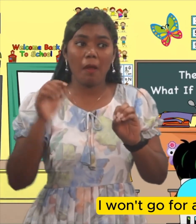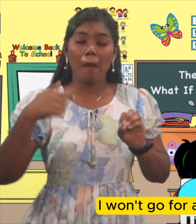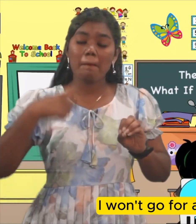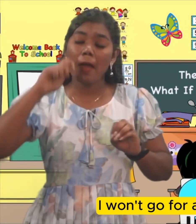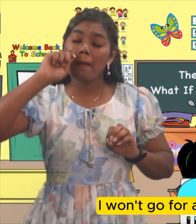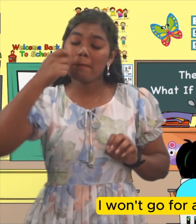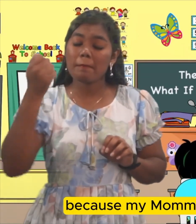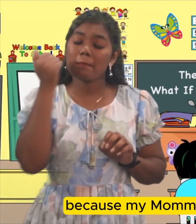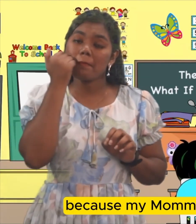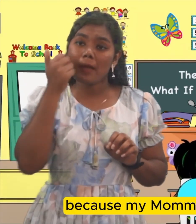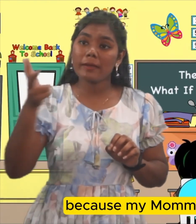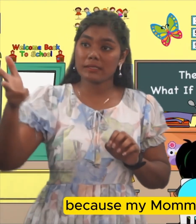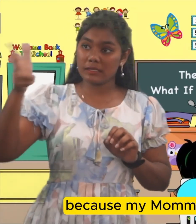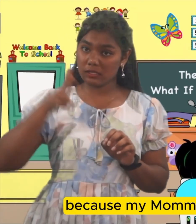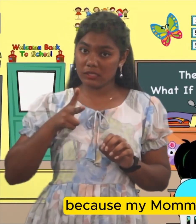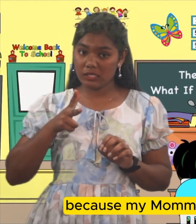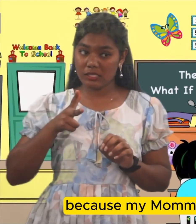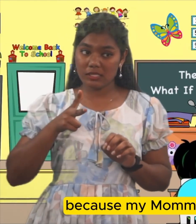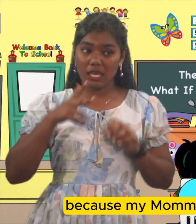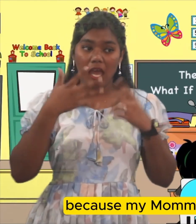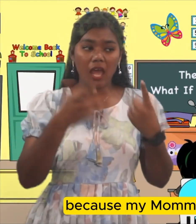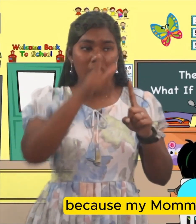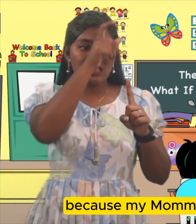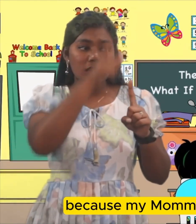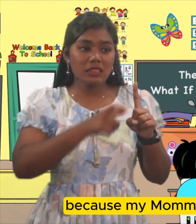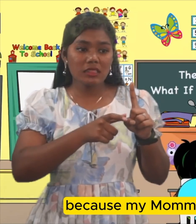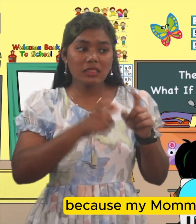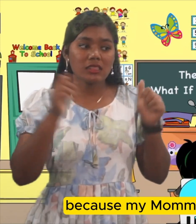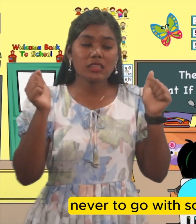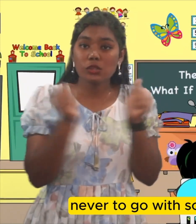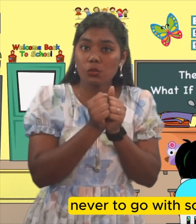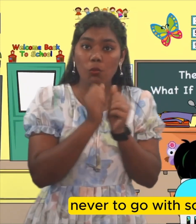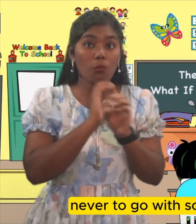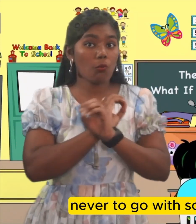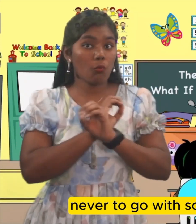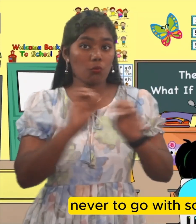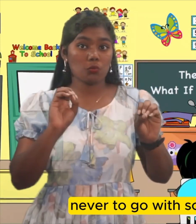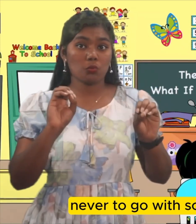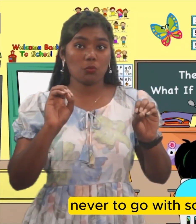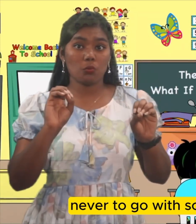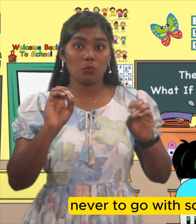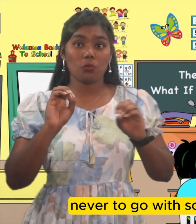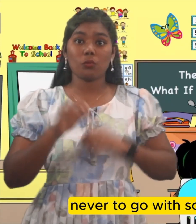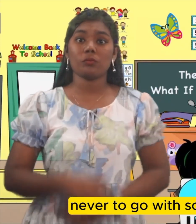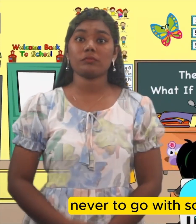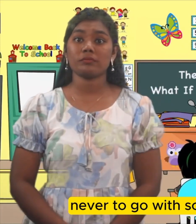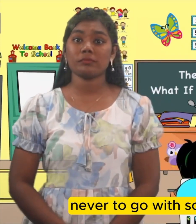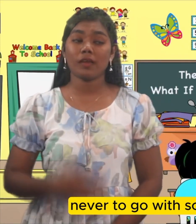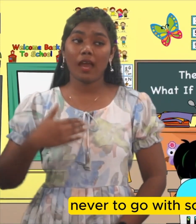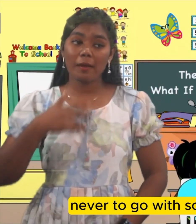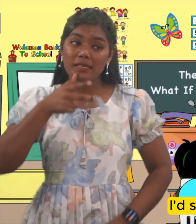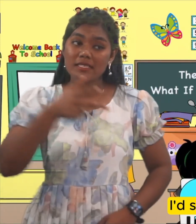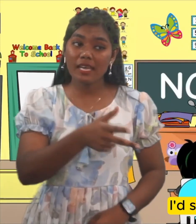car. Cause my mommy and daddy told me never to go with someone I don't